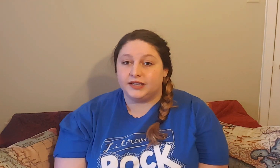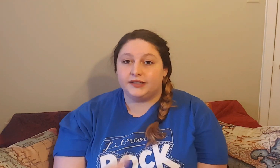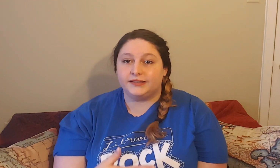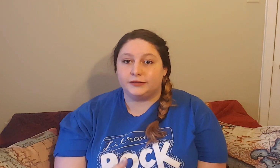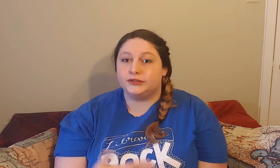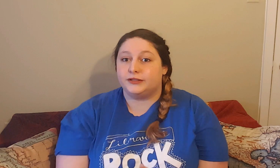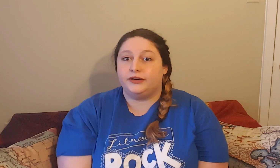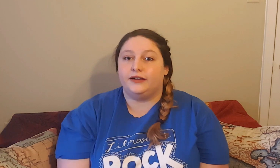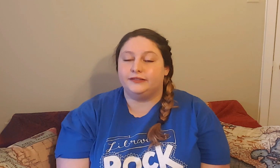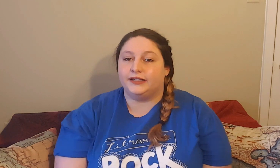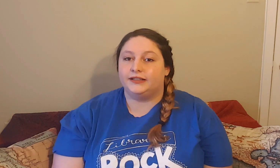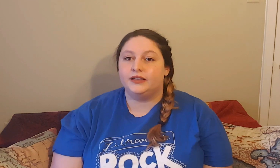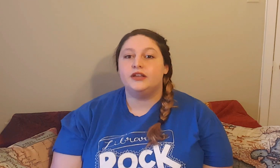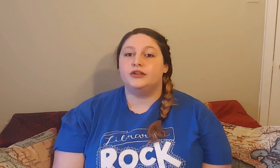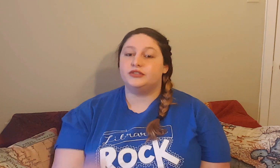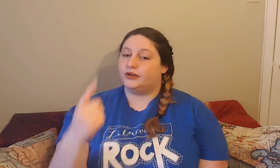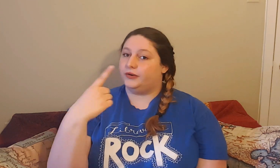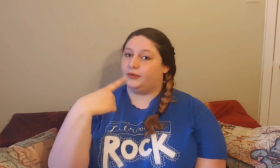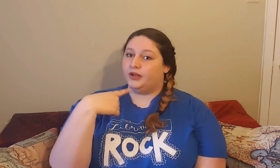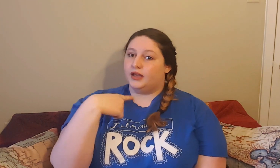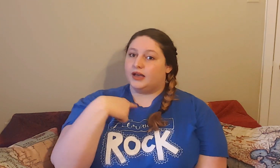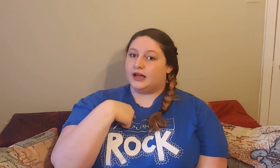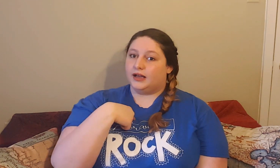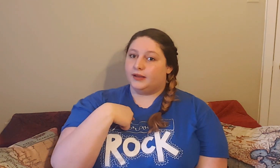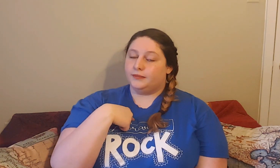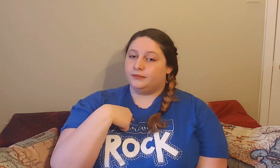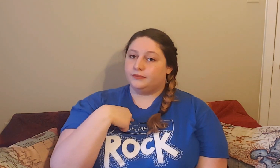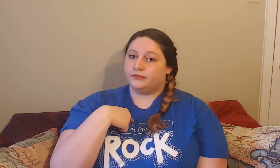kind of tell them to slow down. Like, so I'm